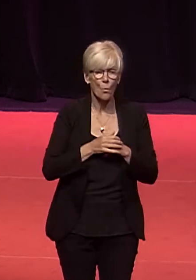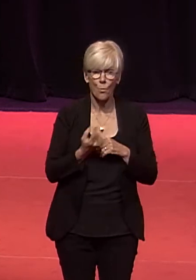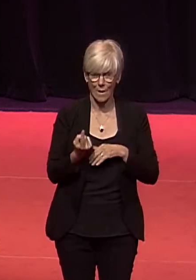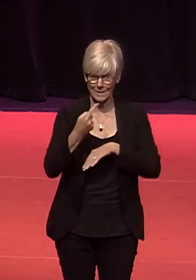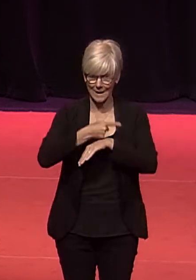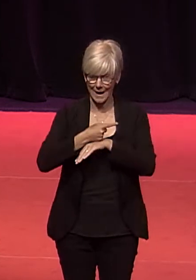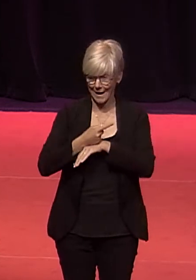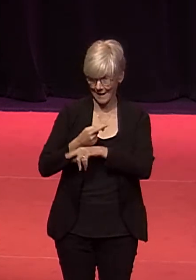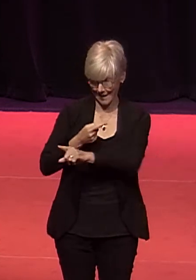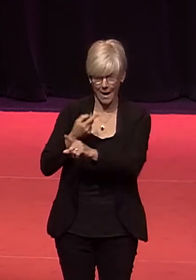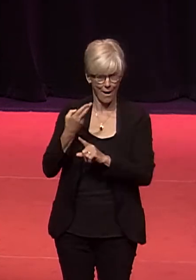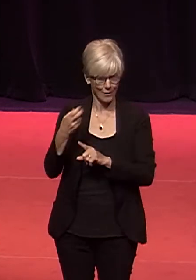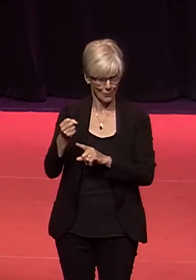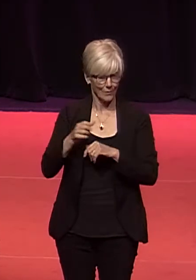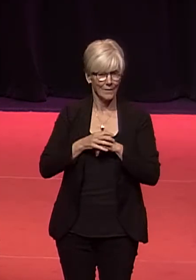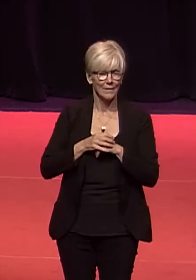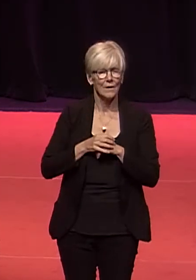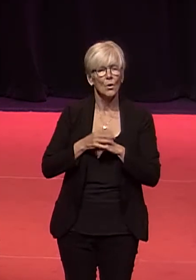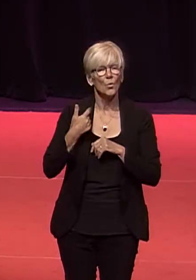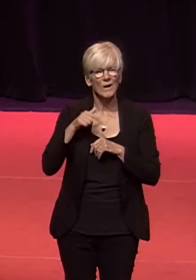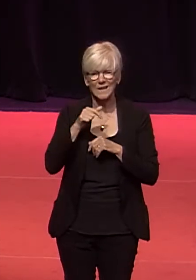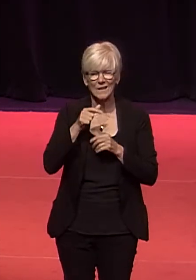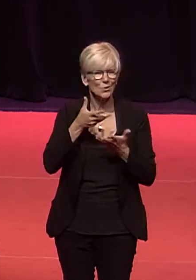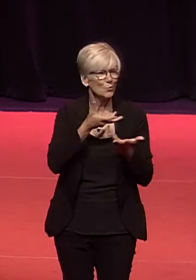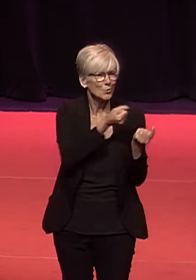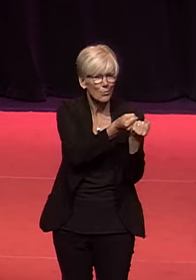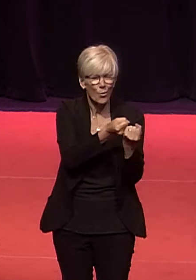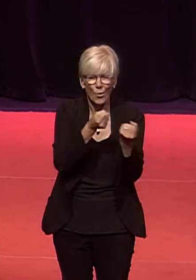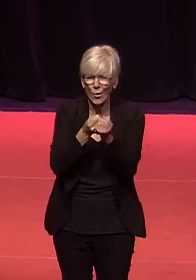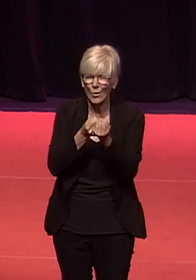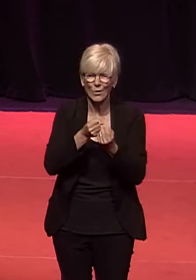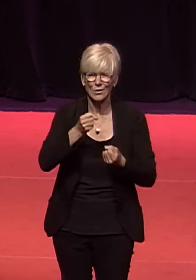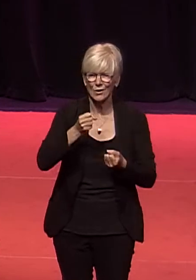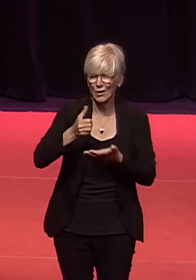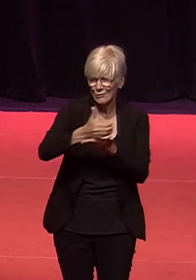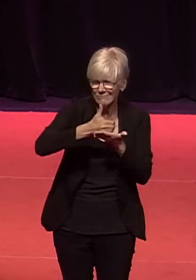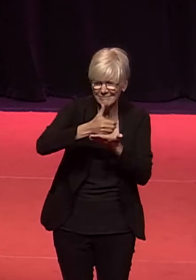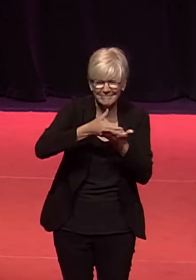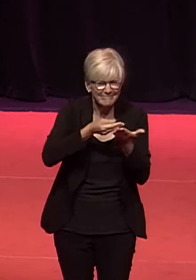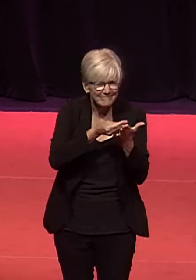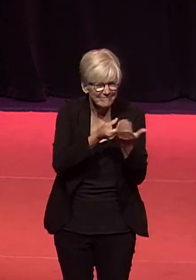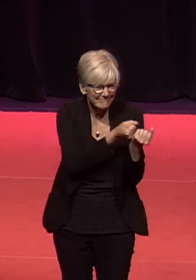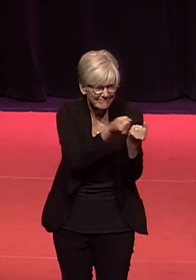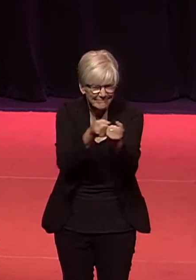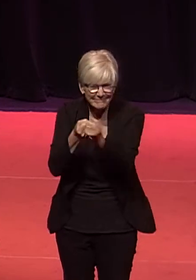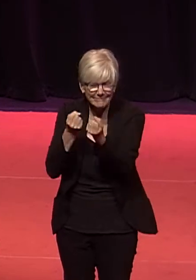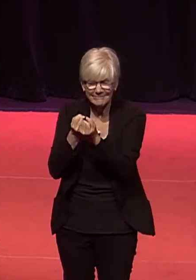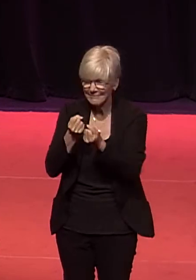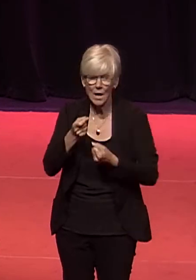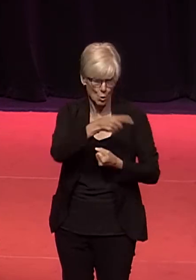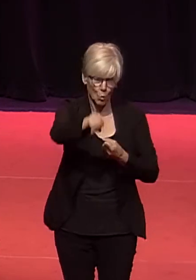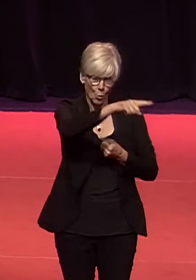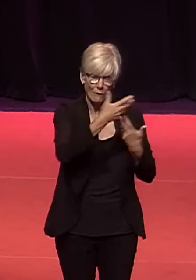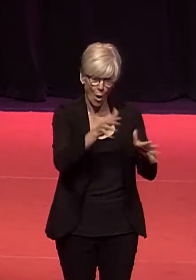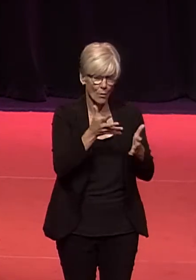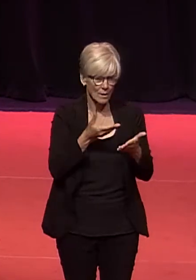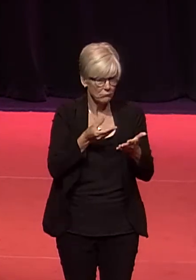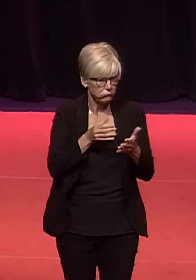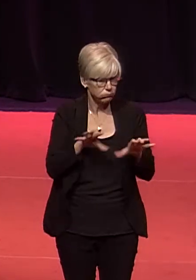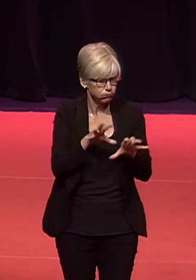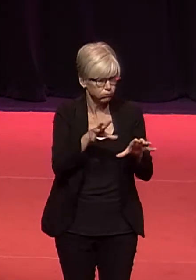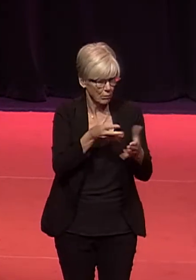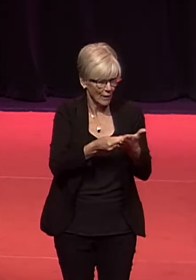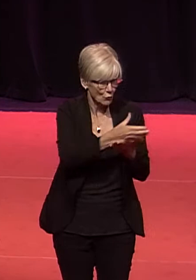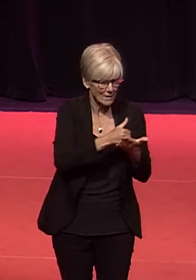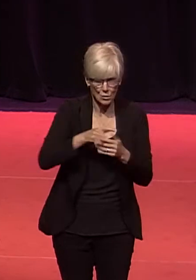with you. So there were some charities that needed supporting. And I know that many of you have done great work in terms of fundraising for charities. So I said to the